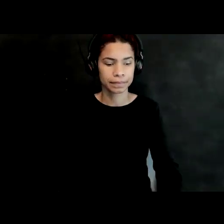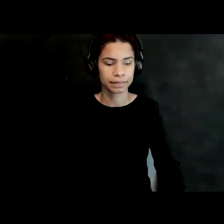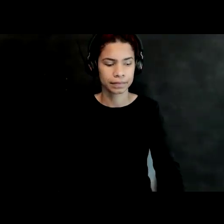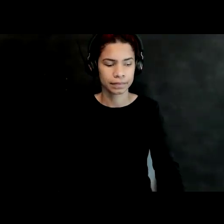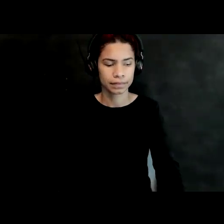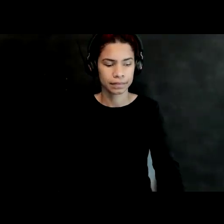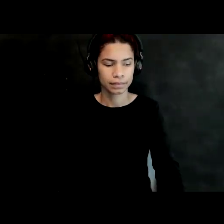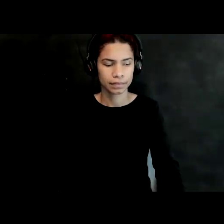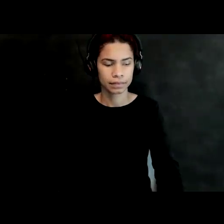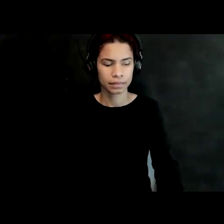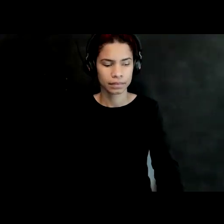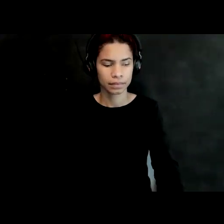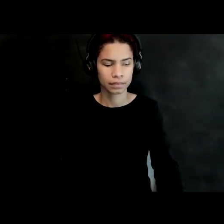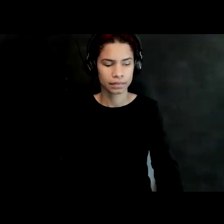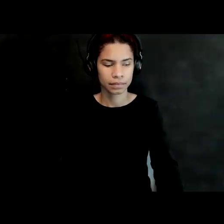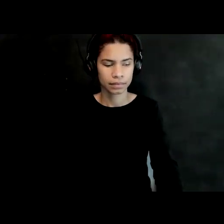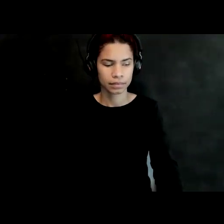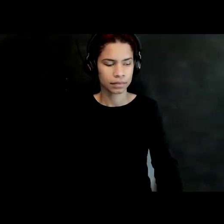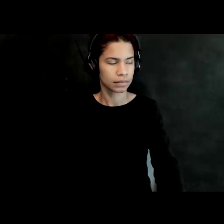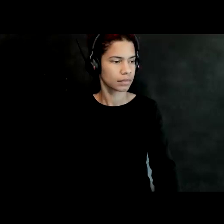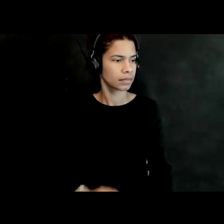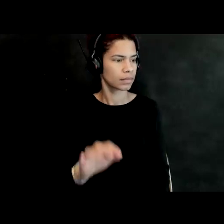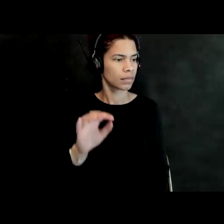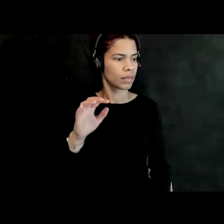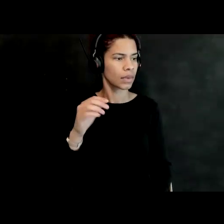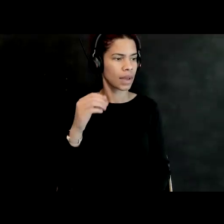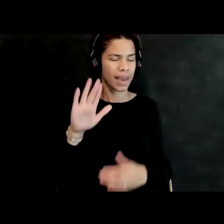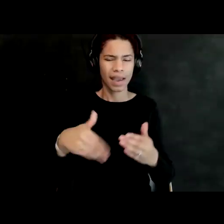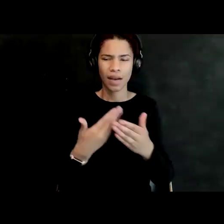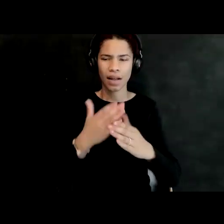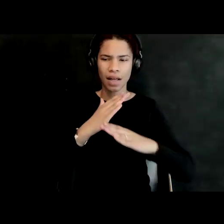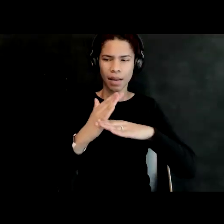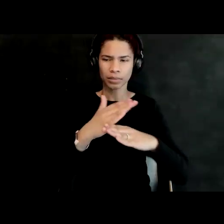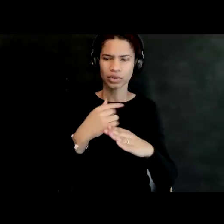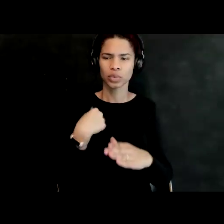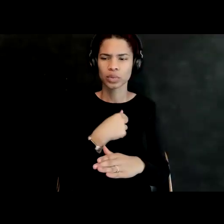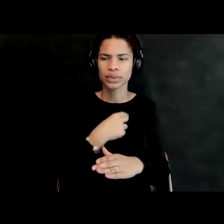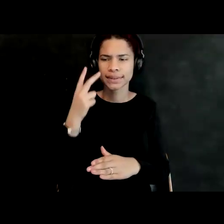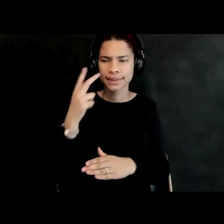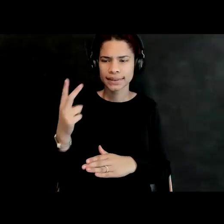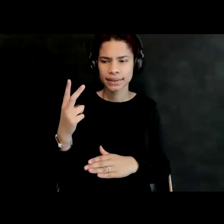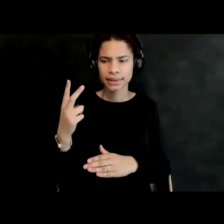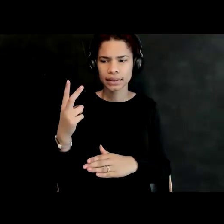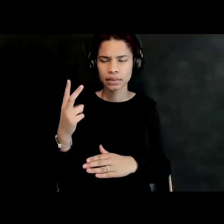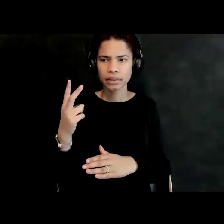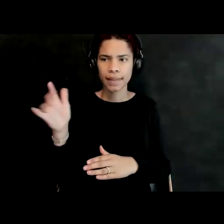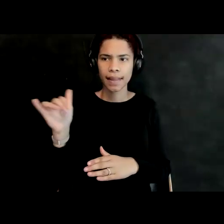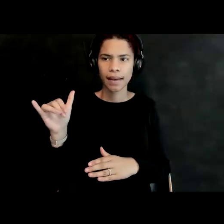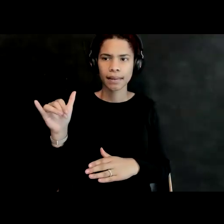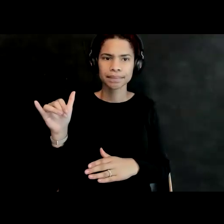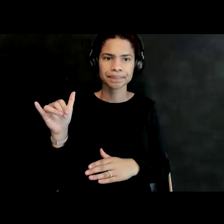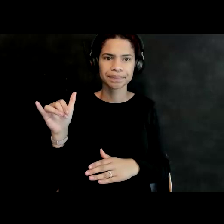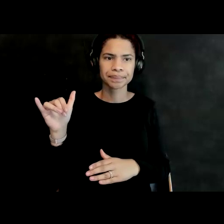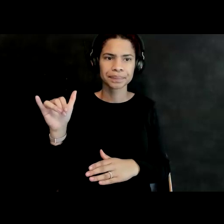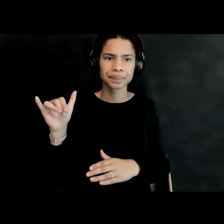And then the obstacles we can see are also this sort of the obstacles are like sort